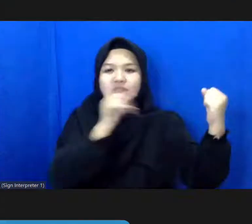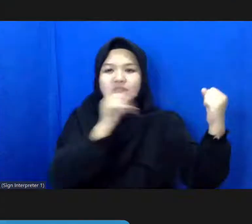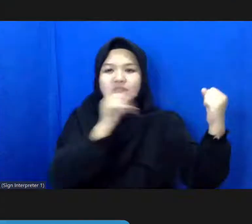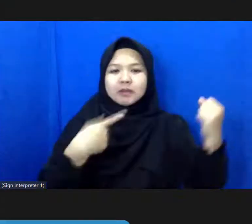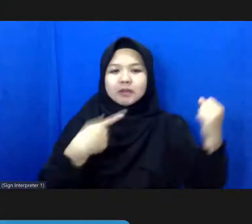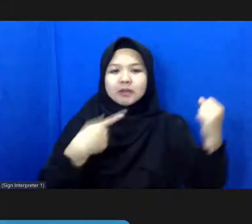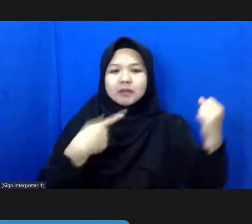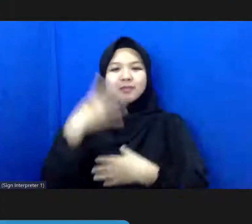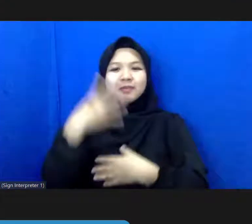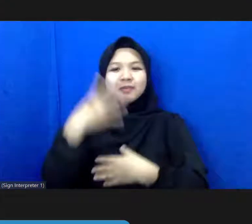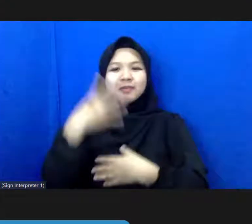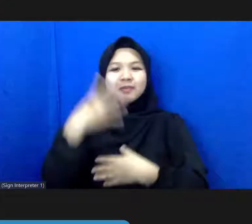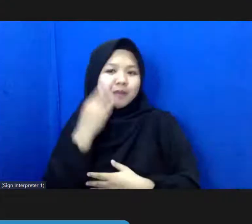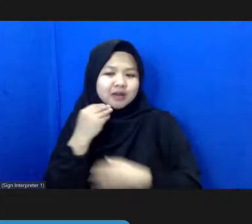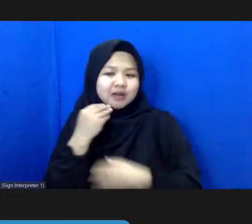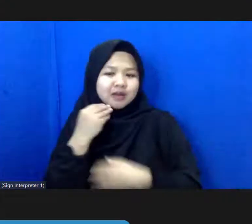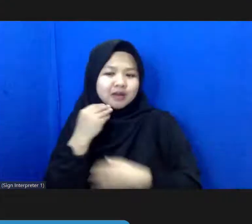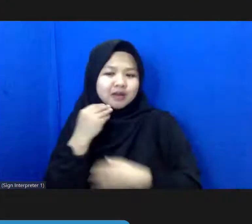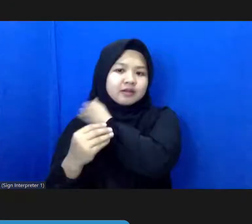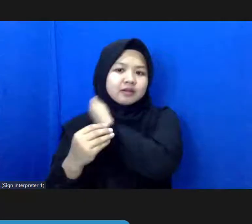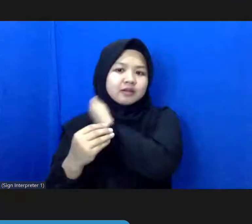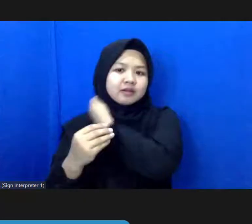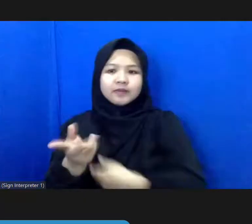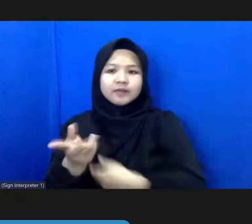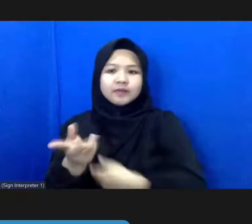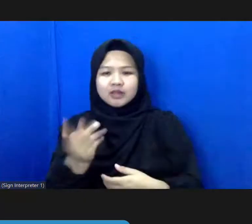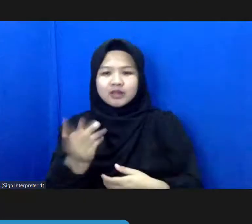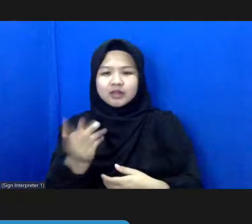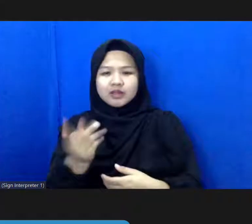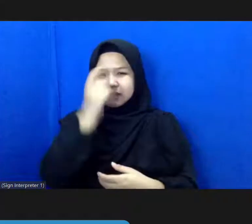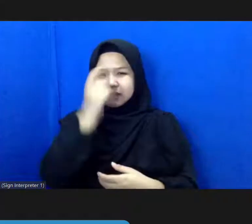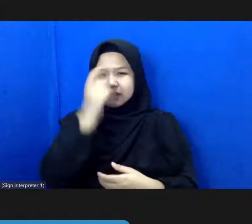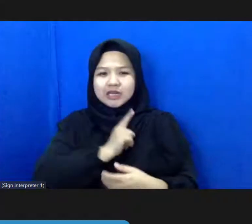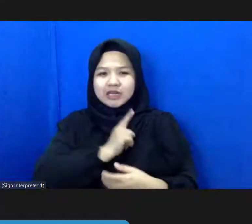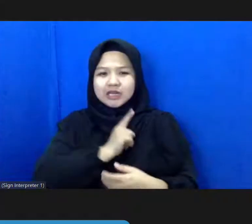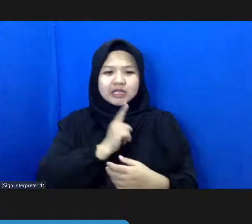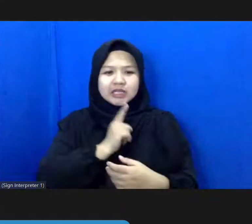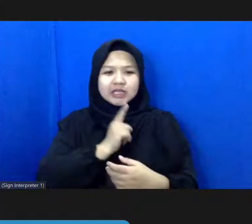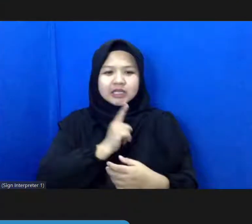be too confident that we can